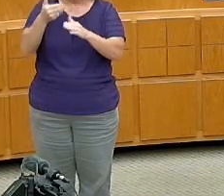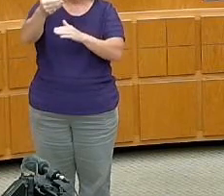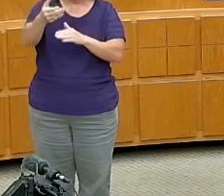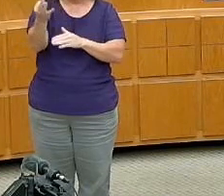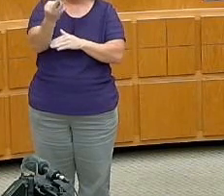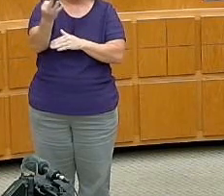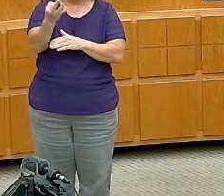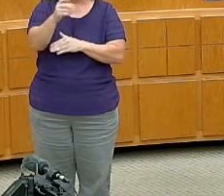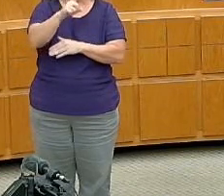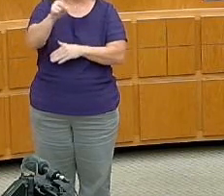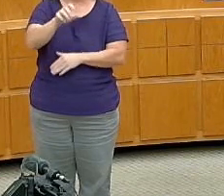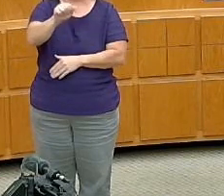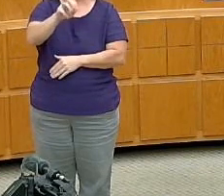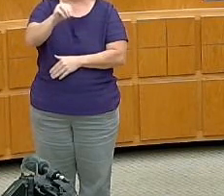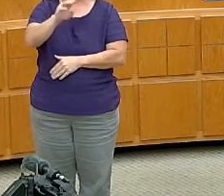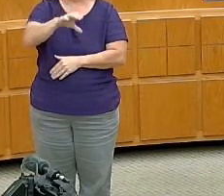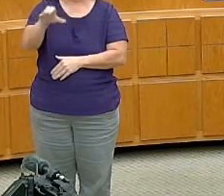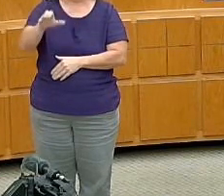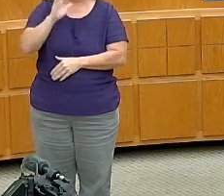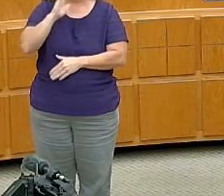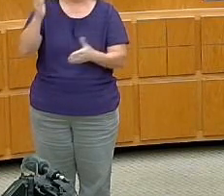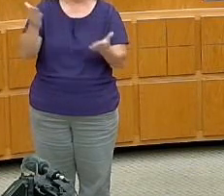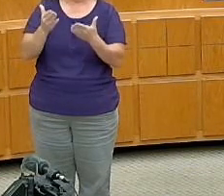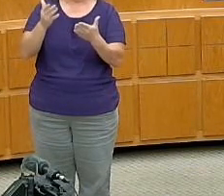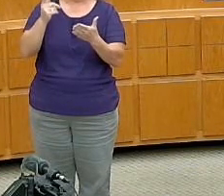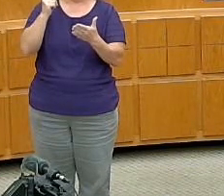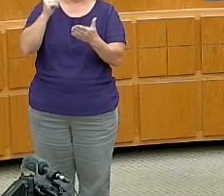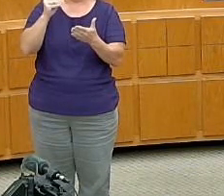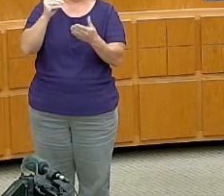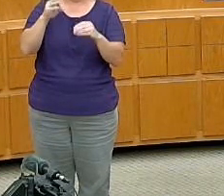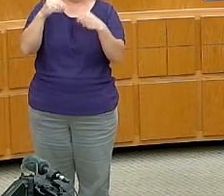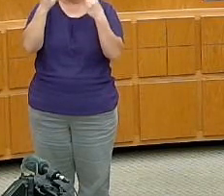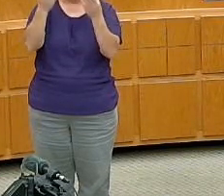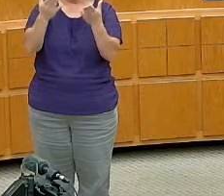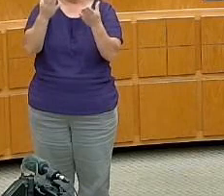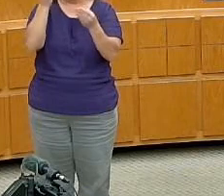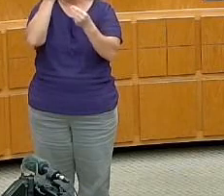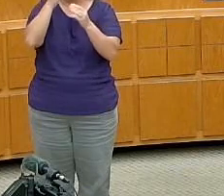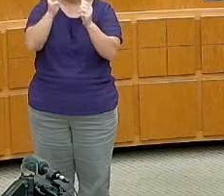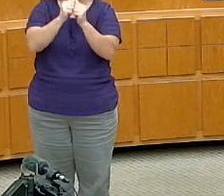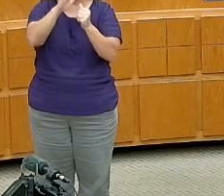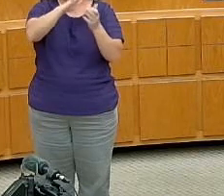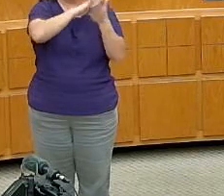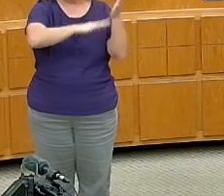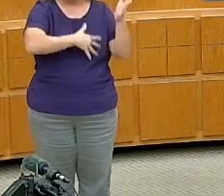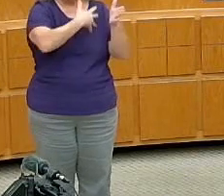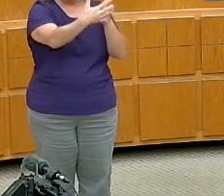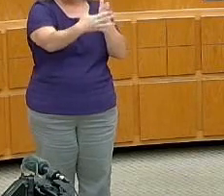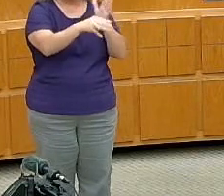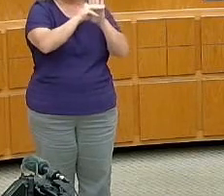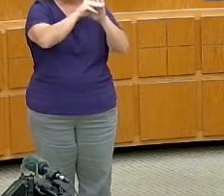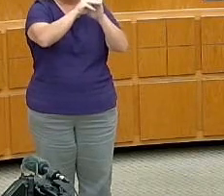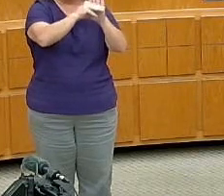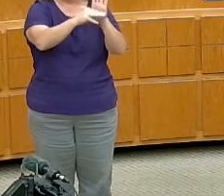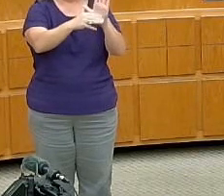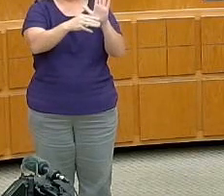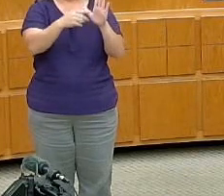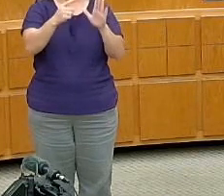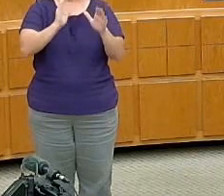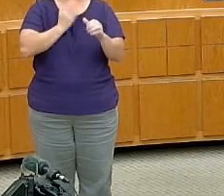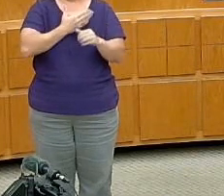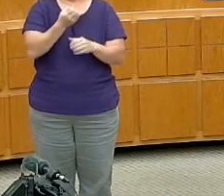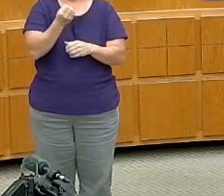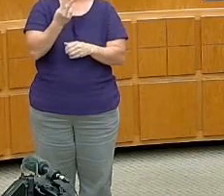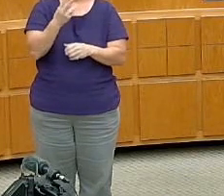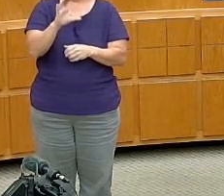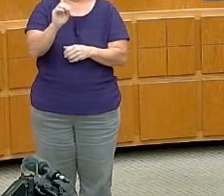the community on the extensive work they continue to do on the modeling for our 12-county region. They'll update